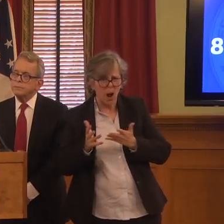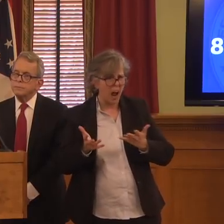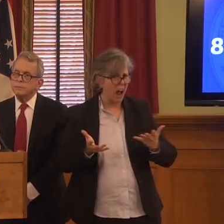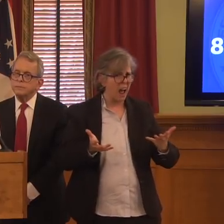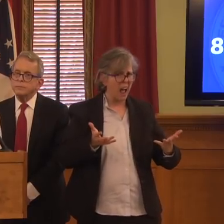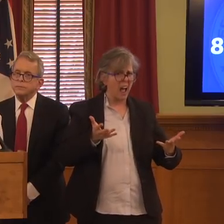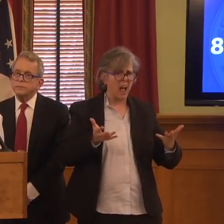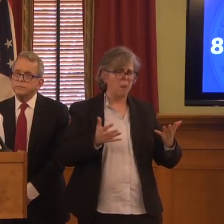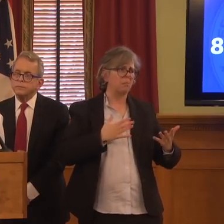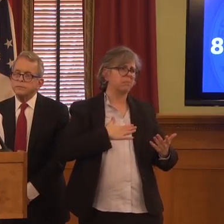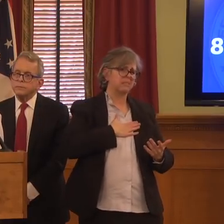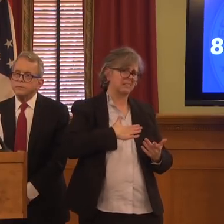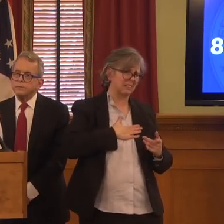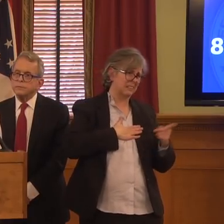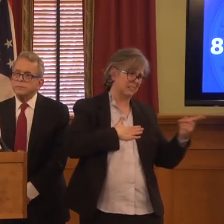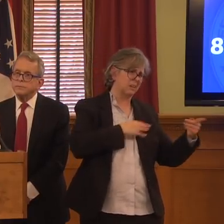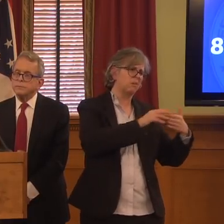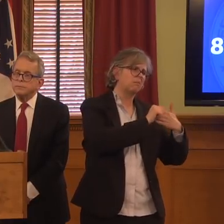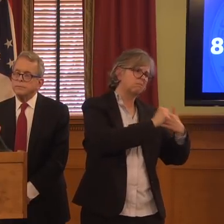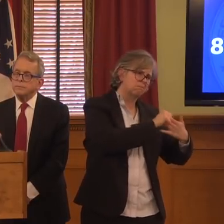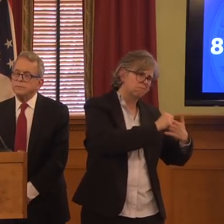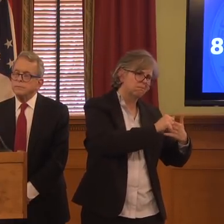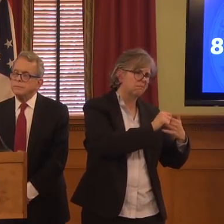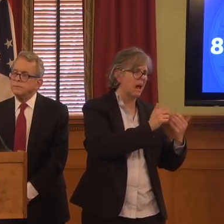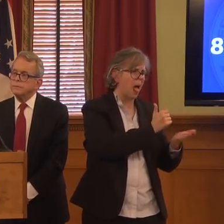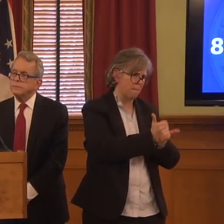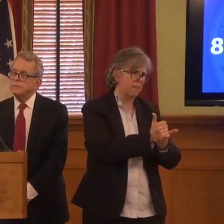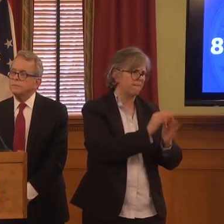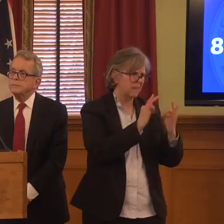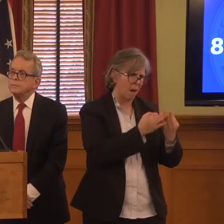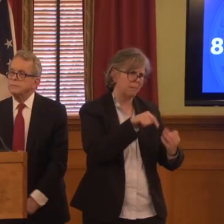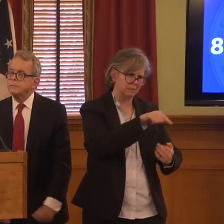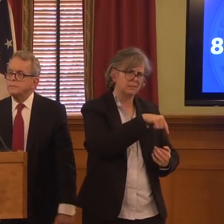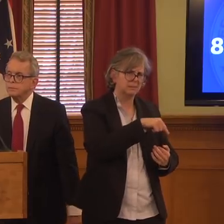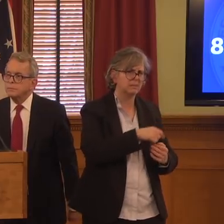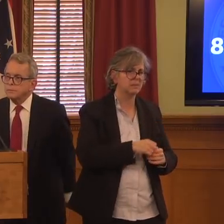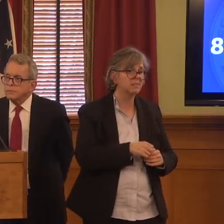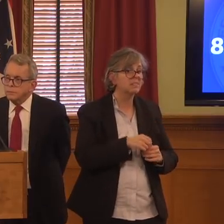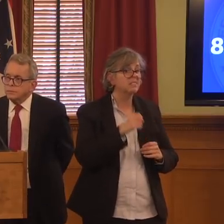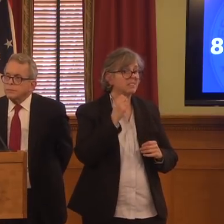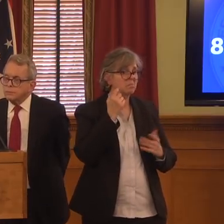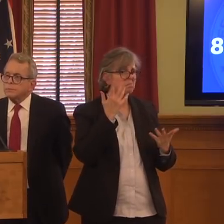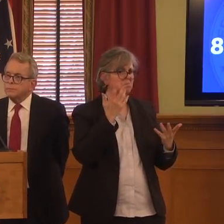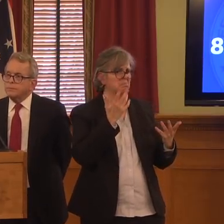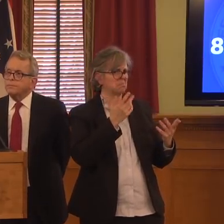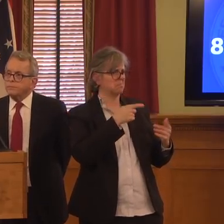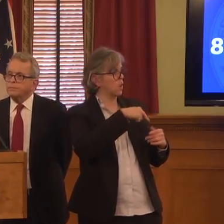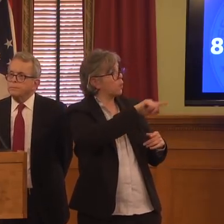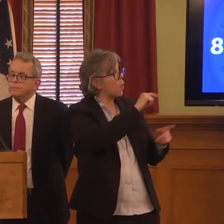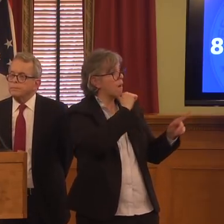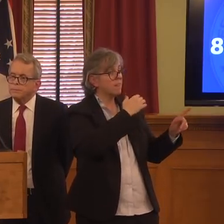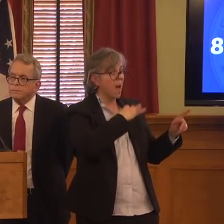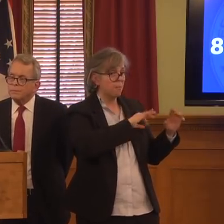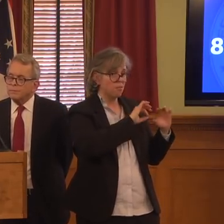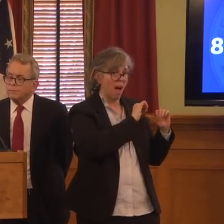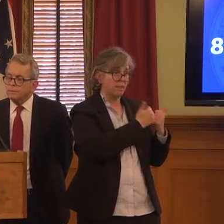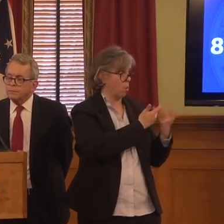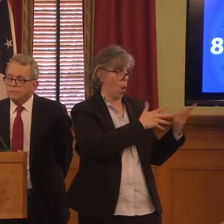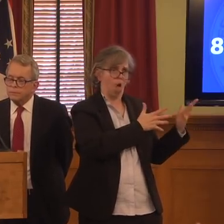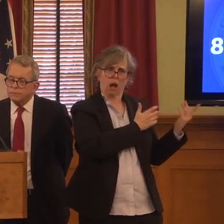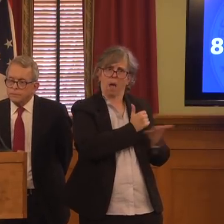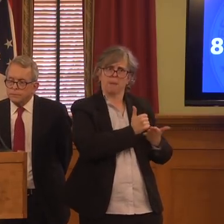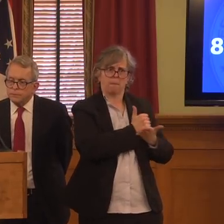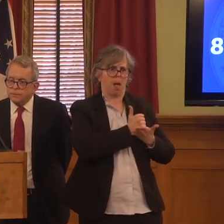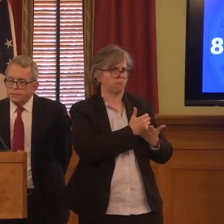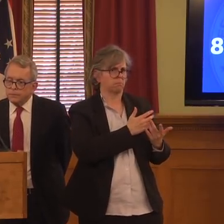on spring break, when winter break, during the summer. We have nonprofits that already do things to help these kids. Let's get them involved